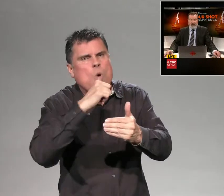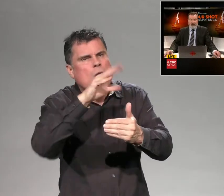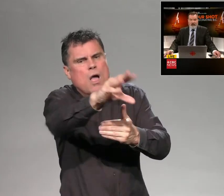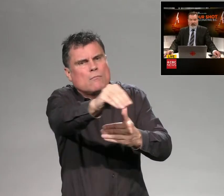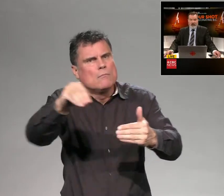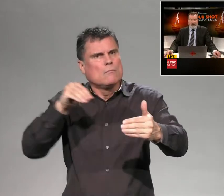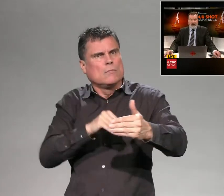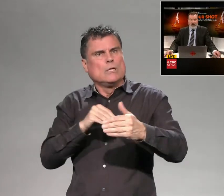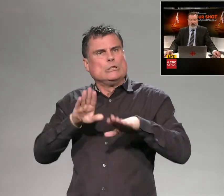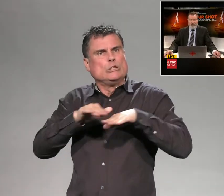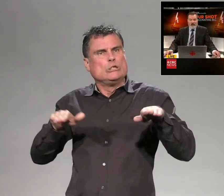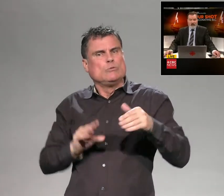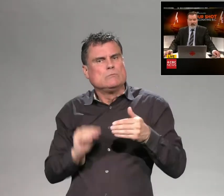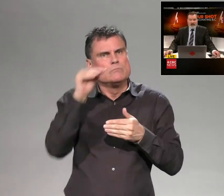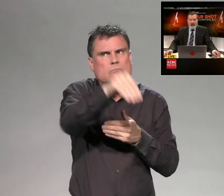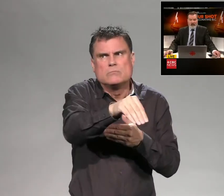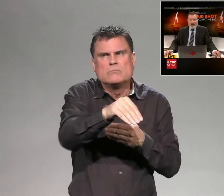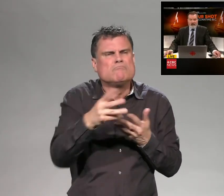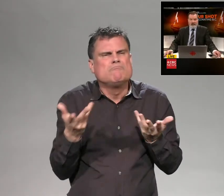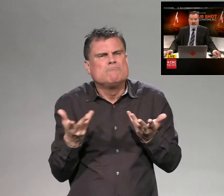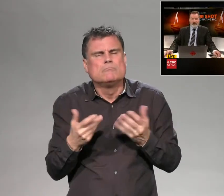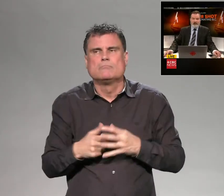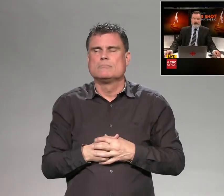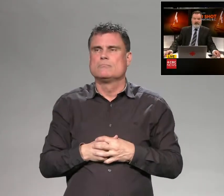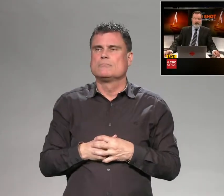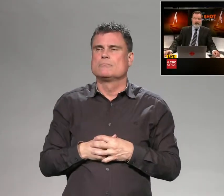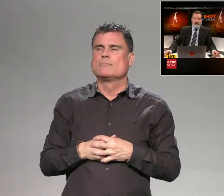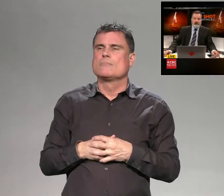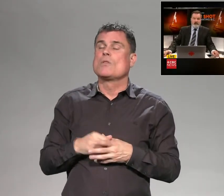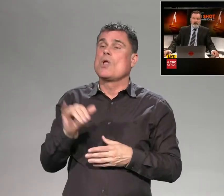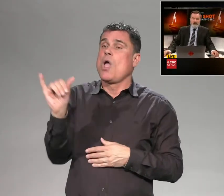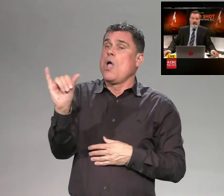out any realistic hope of a normal summer?